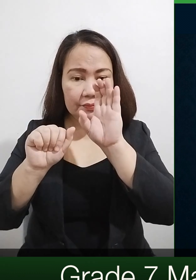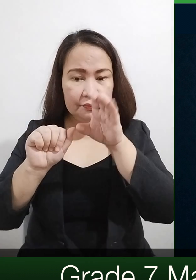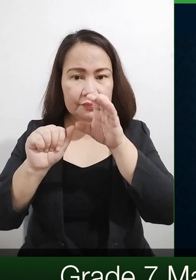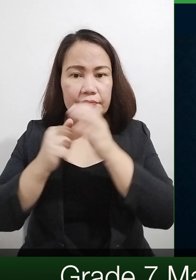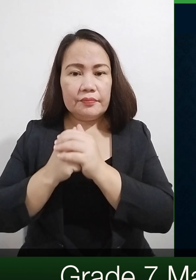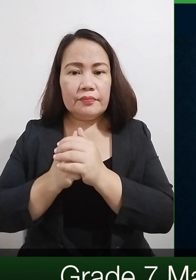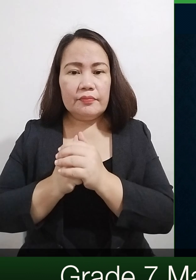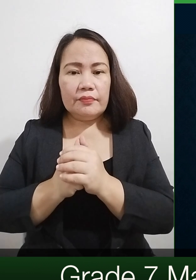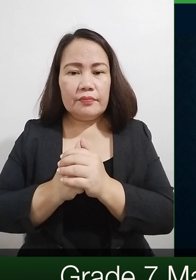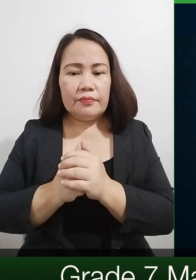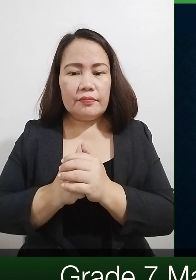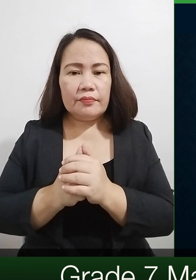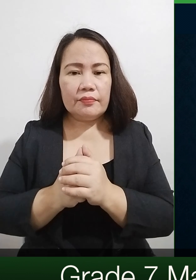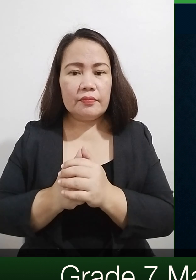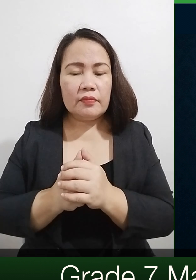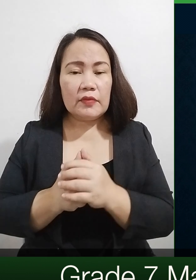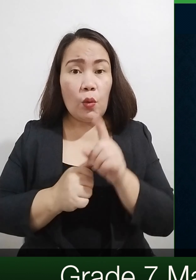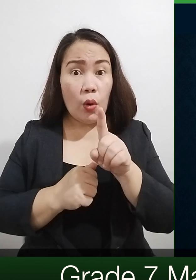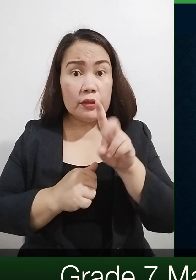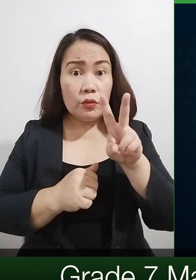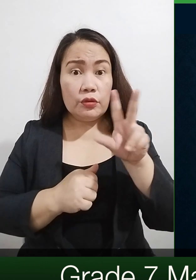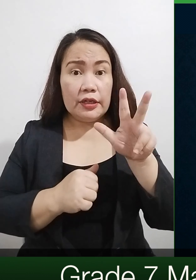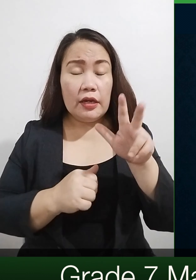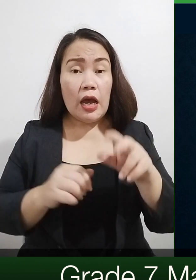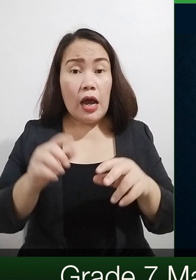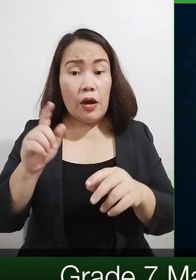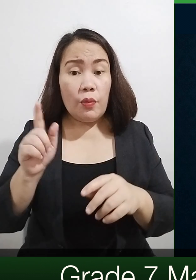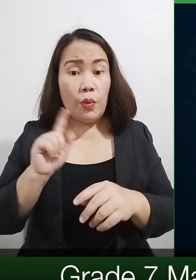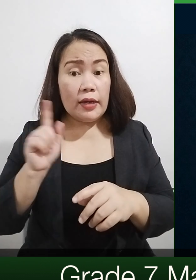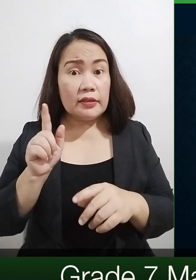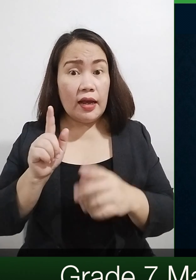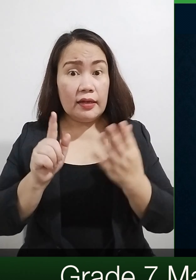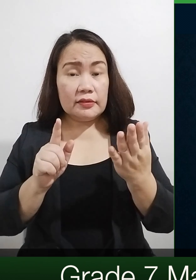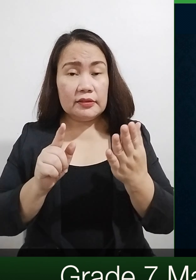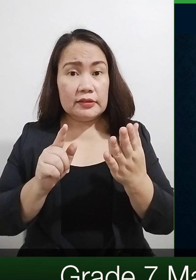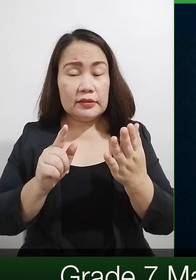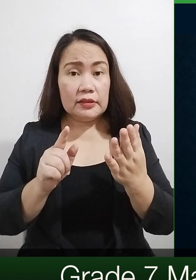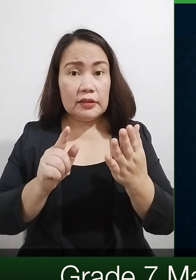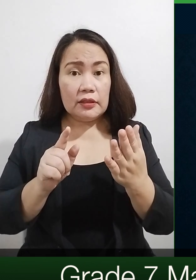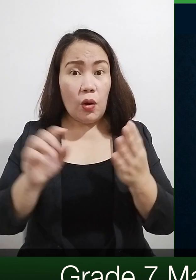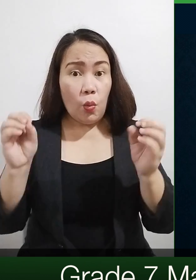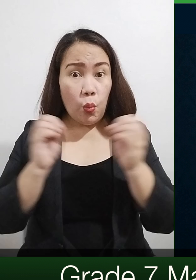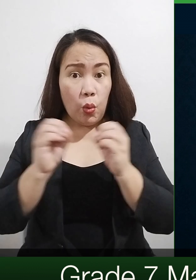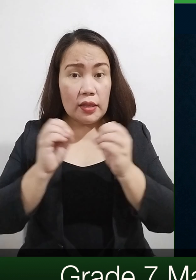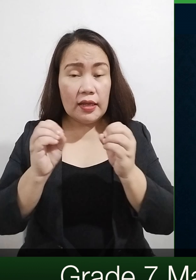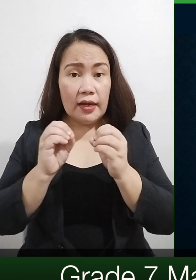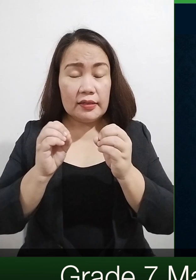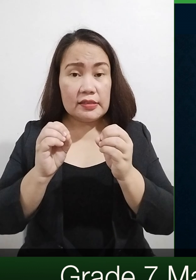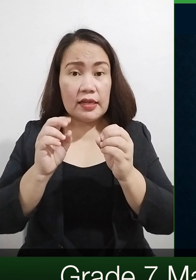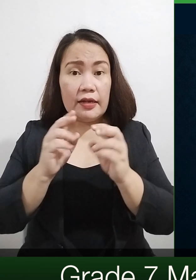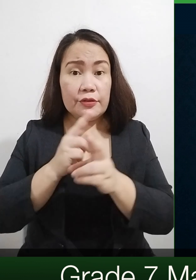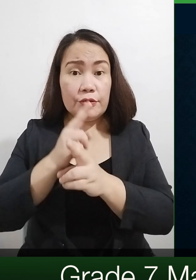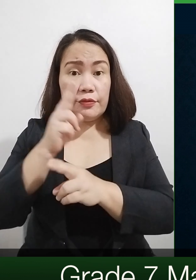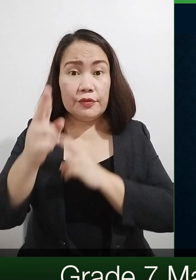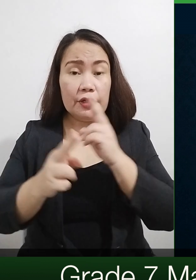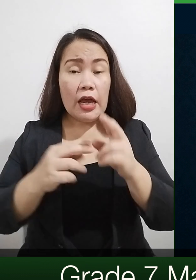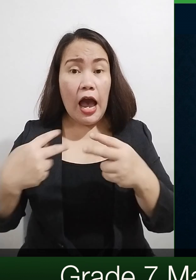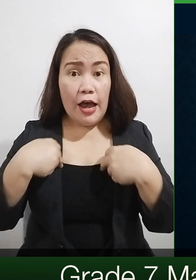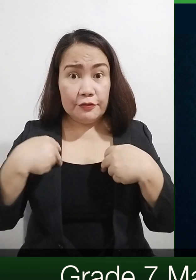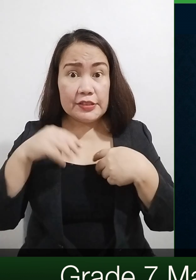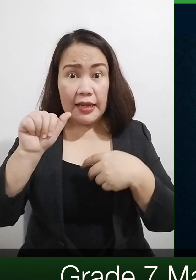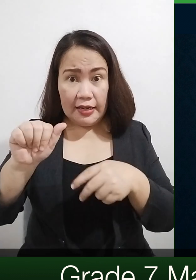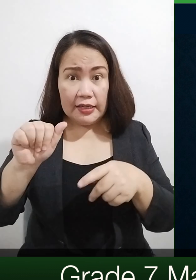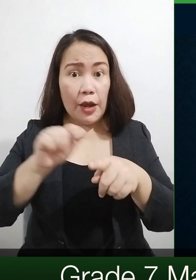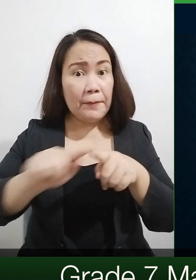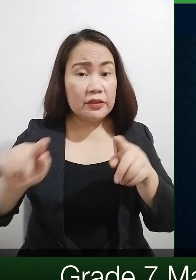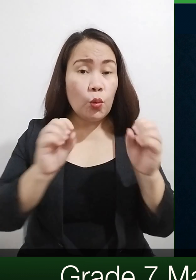A, pag sinabing complement, ano yung wala dito pero nasa universal set? So, ano yung wala dito pero